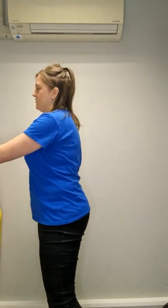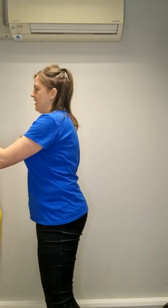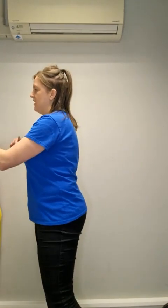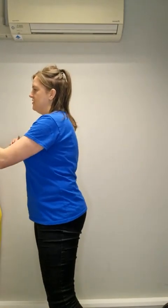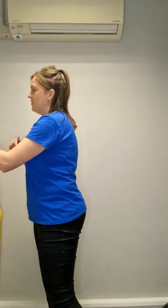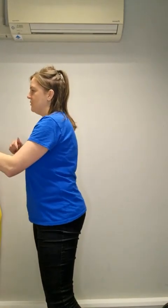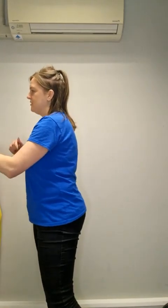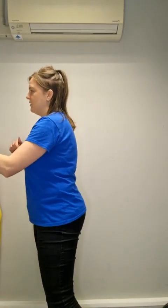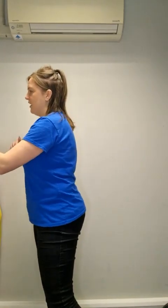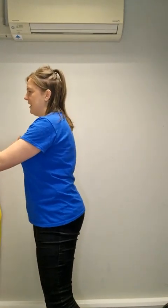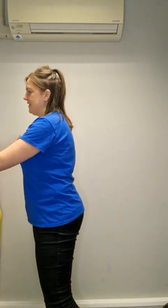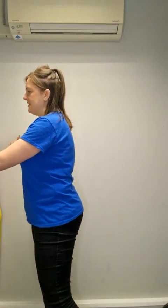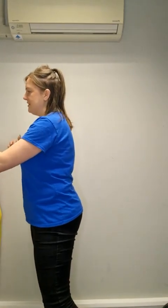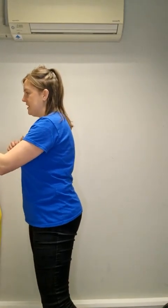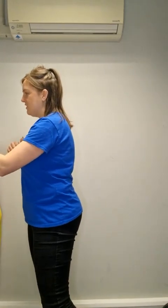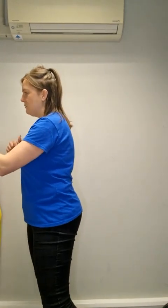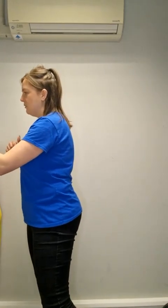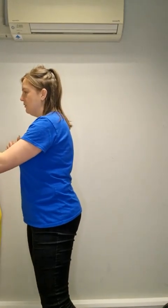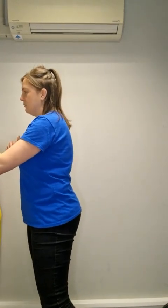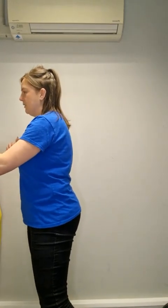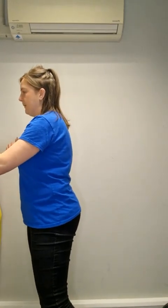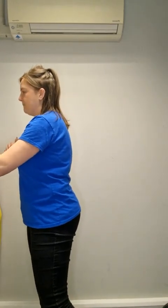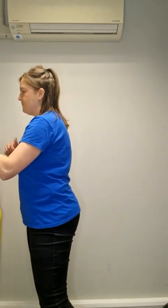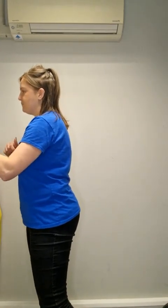here too so that I can see you all.